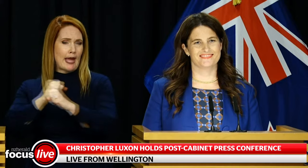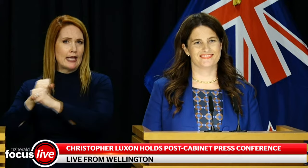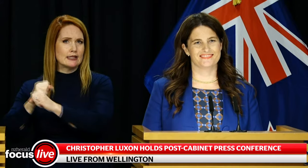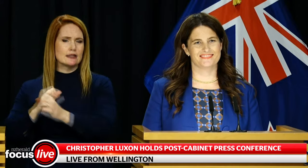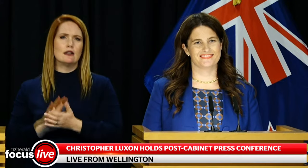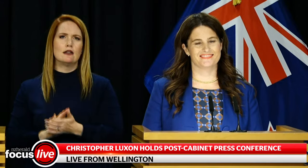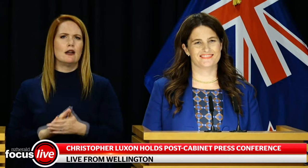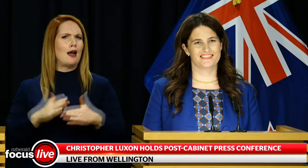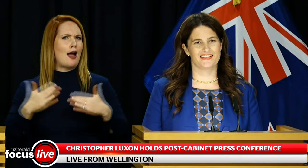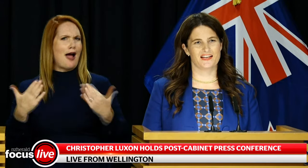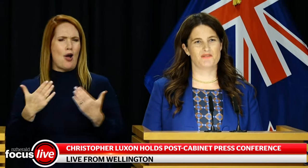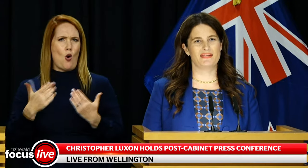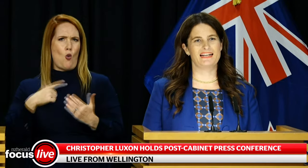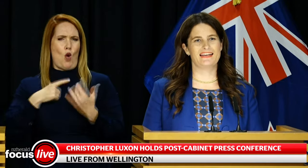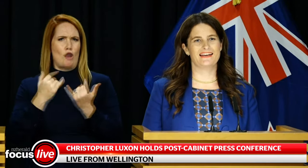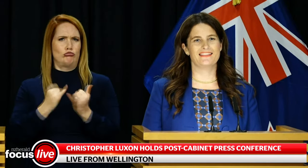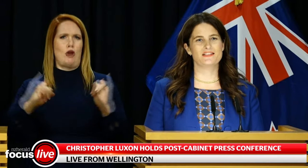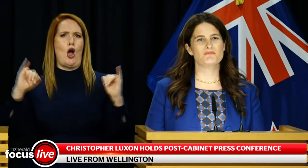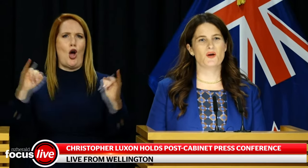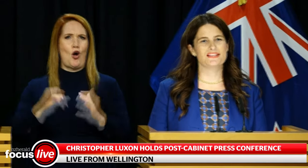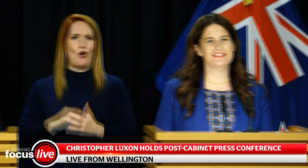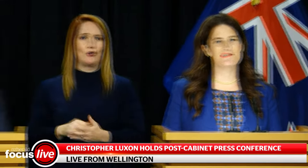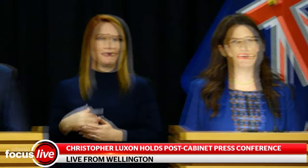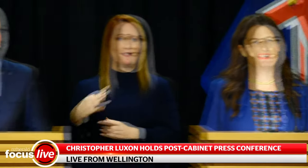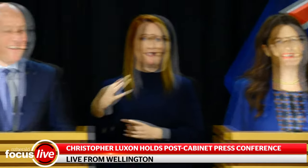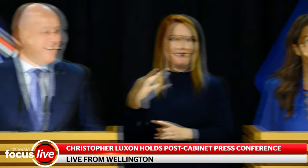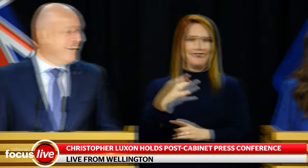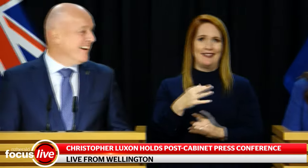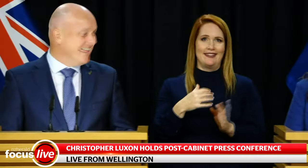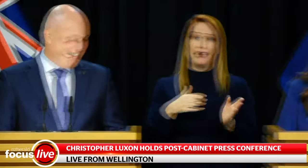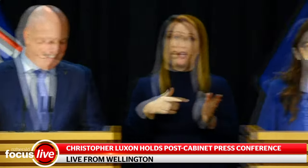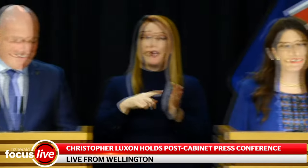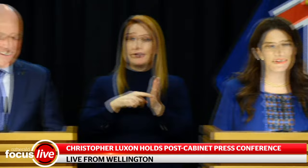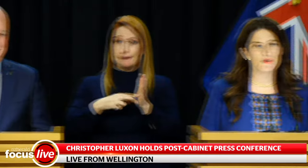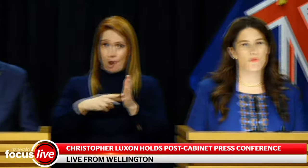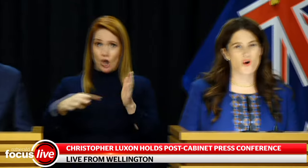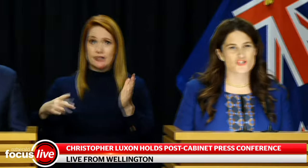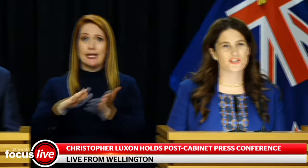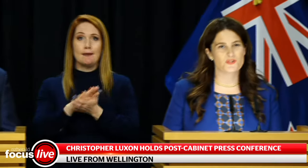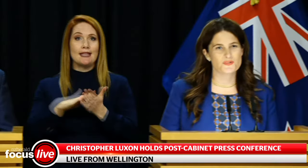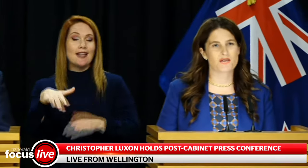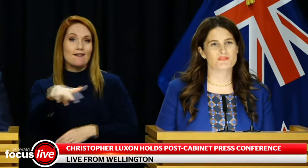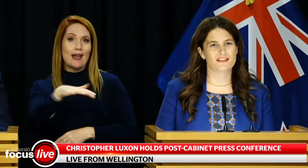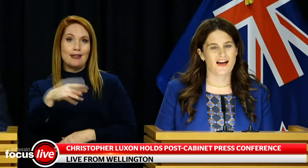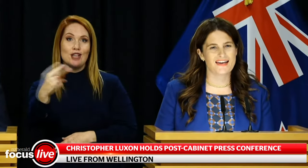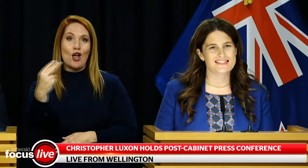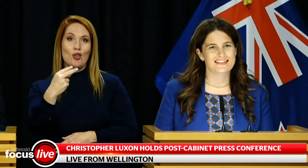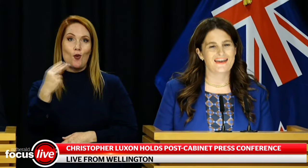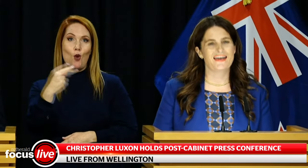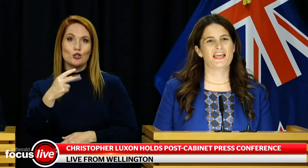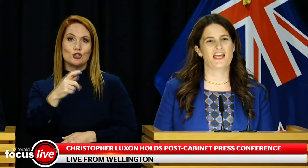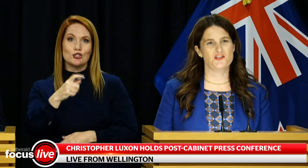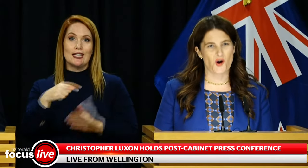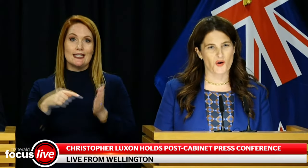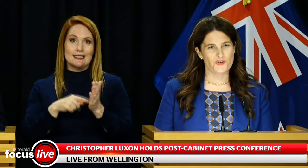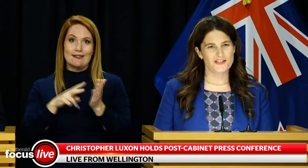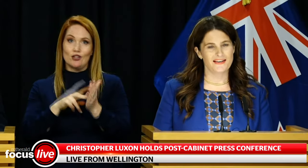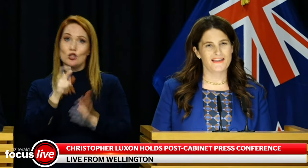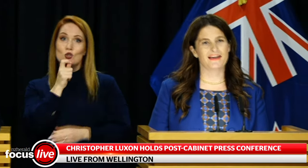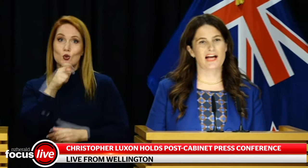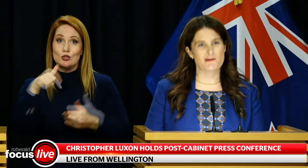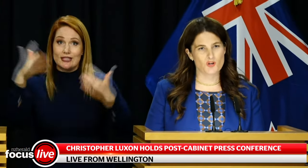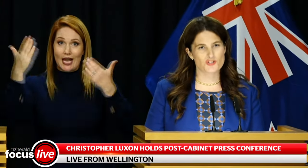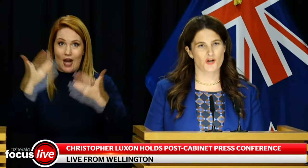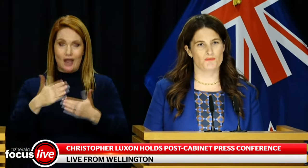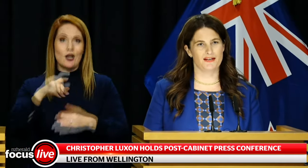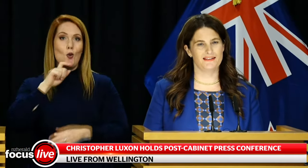are you getting this so wrong? Amelia, this policy means that families who are watching News Hub tonight can know